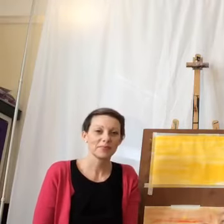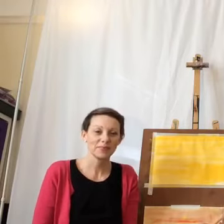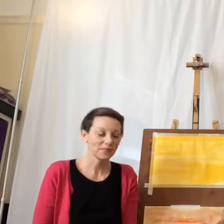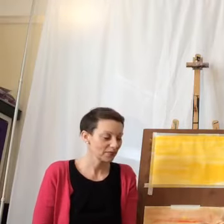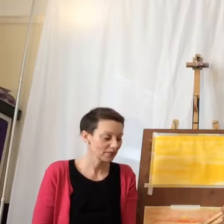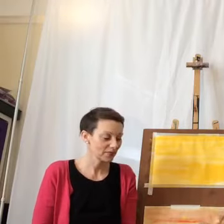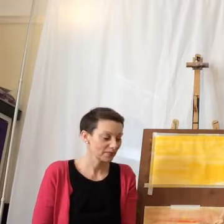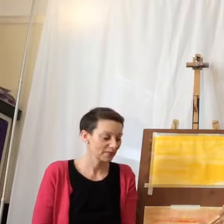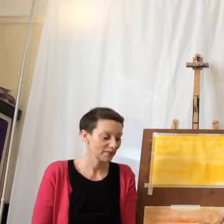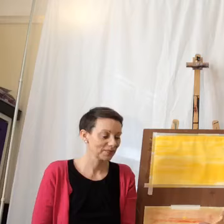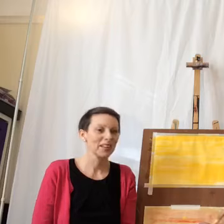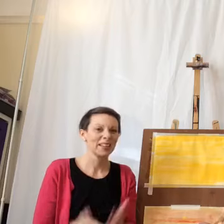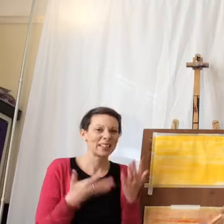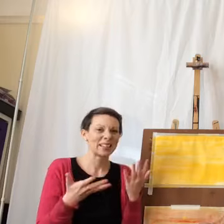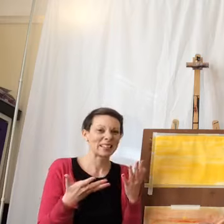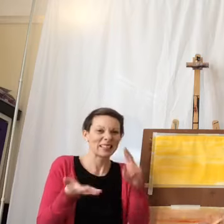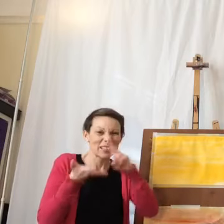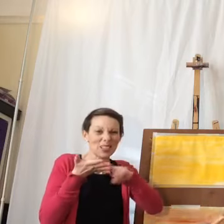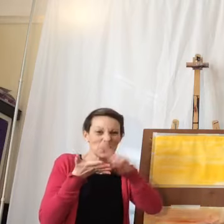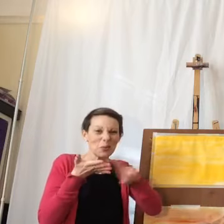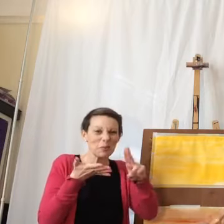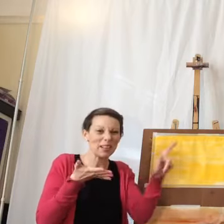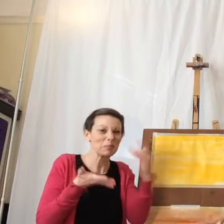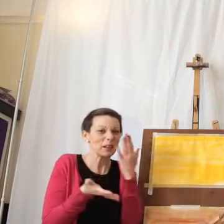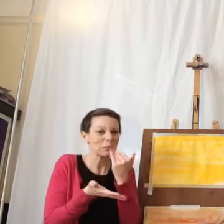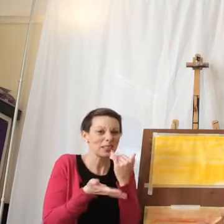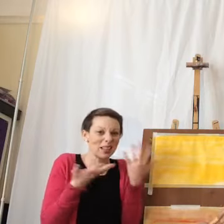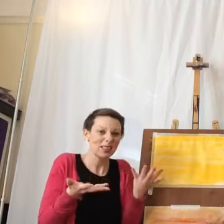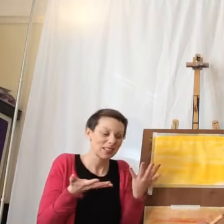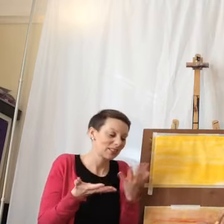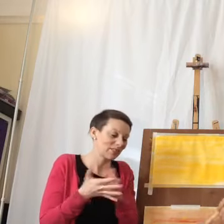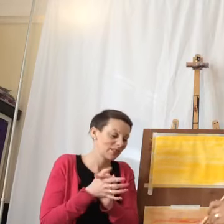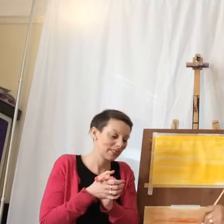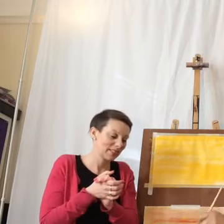This is a bit where I usually mess it up. You get